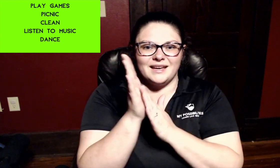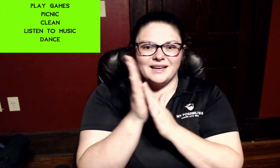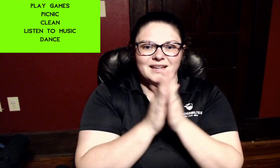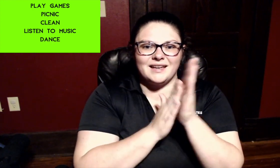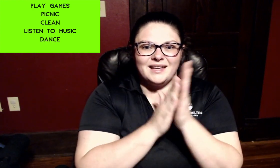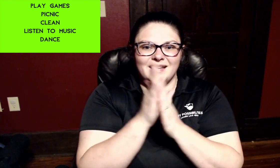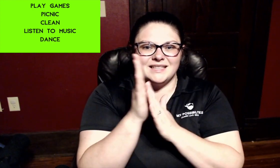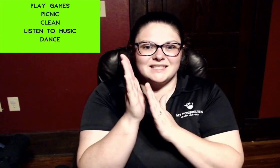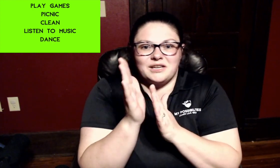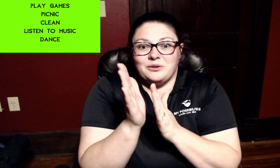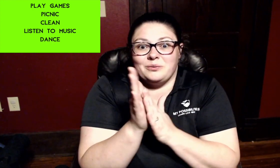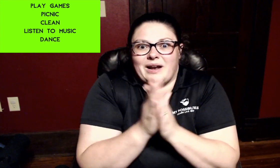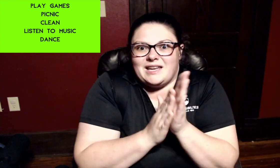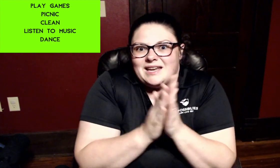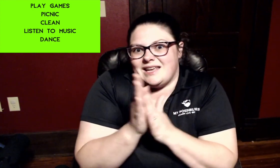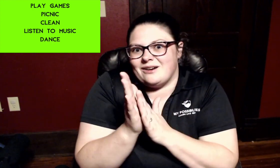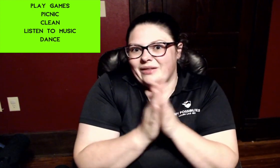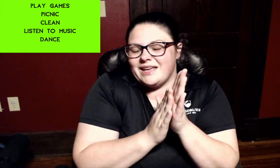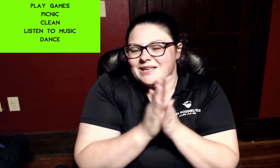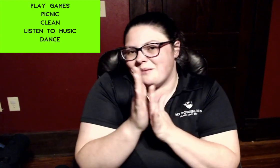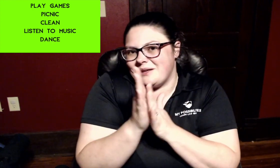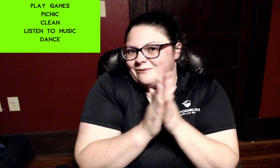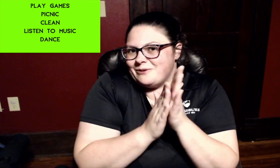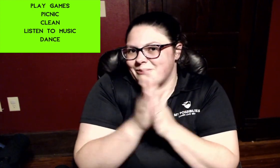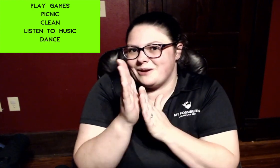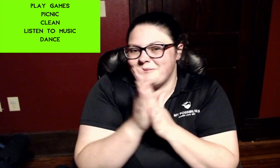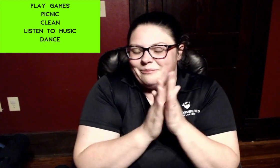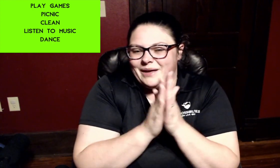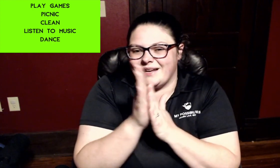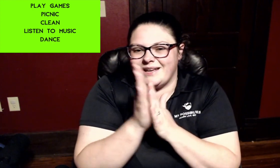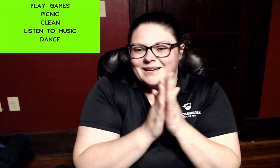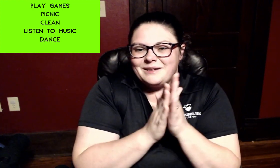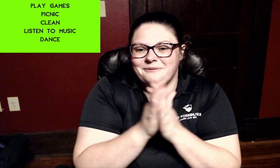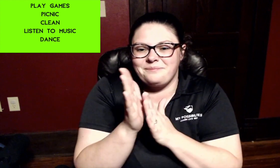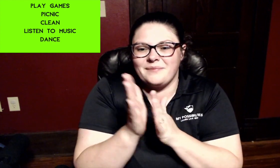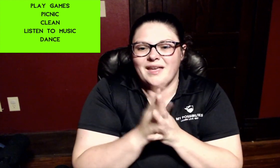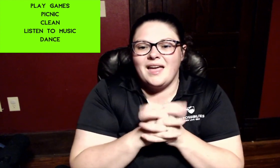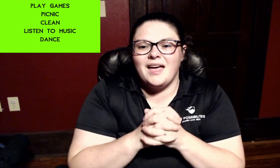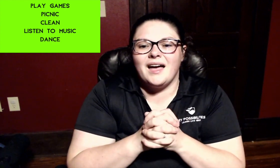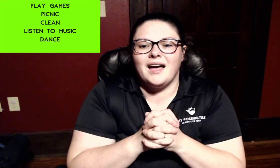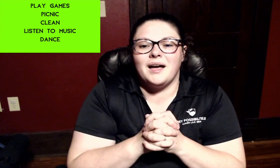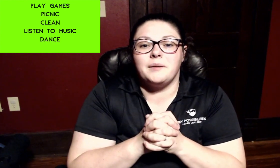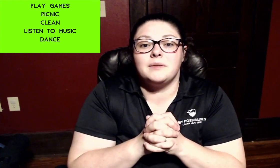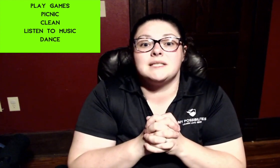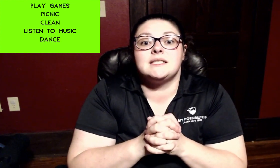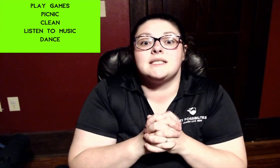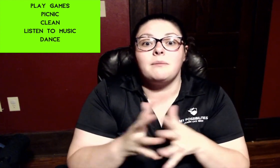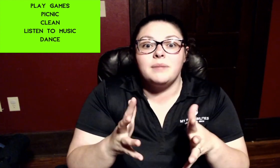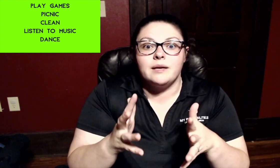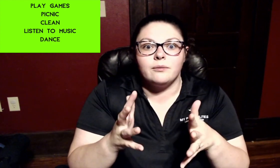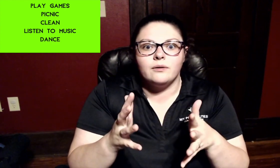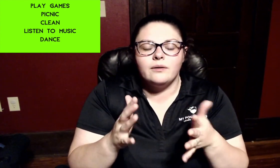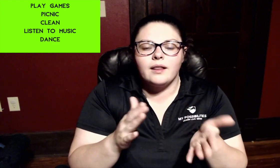Picnic. It's like you're ready to eat all that yummy food. Picnic. Some people